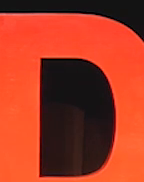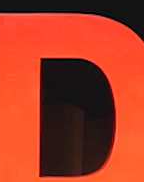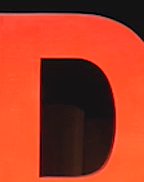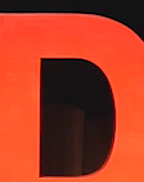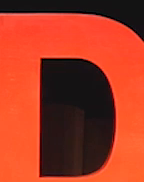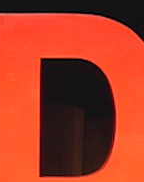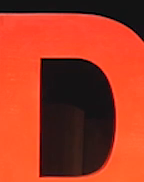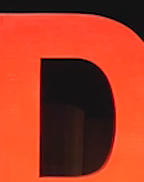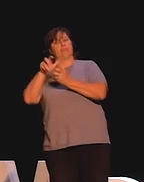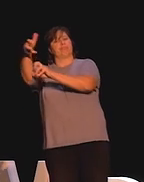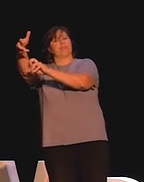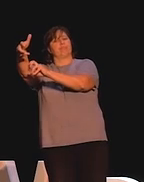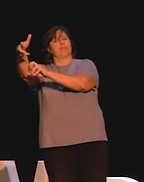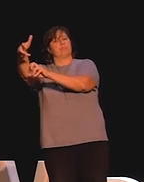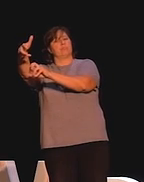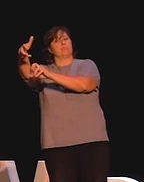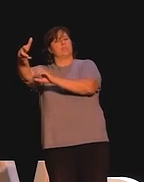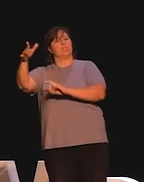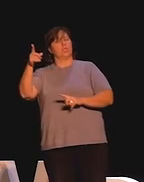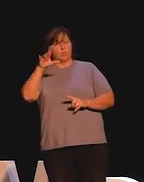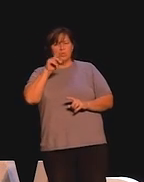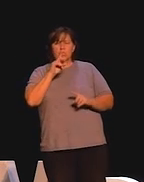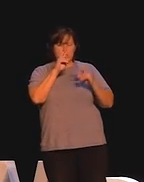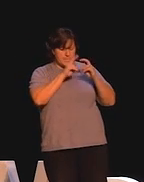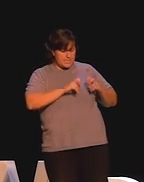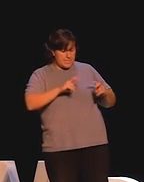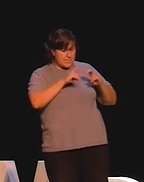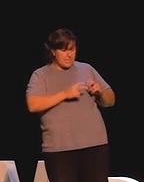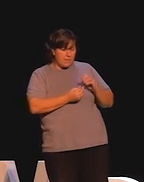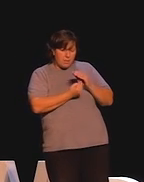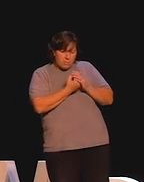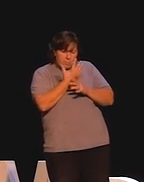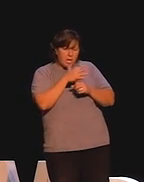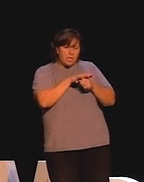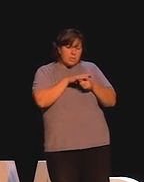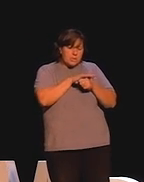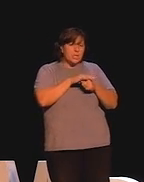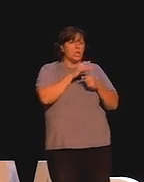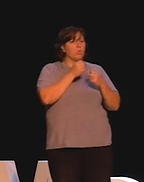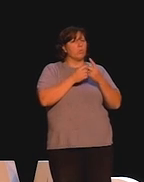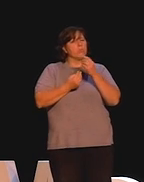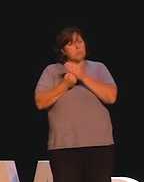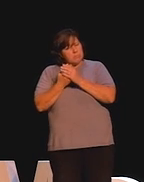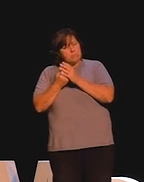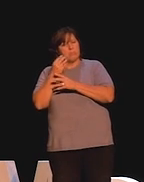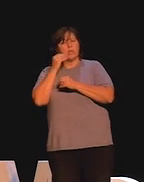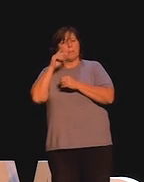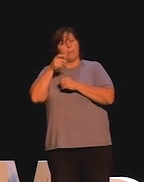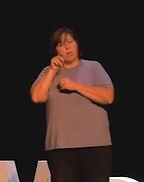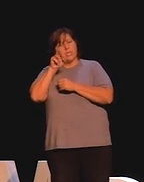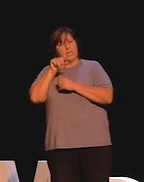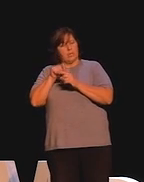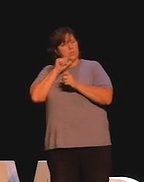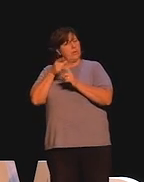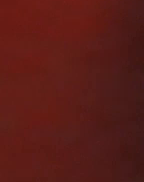want you to think about is to apply that critical thinking. Plant local foods, plant local pollinators, support your habitats, and then